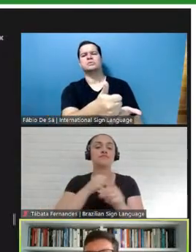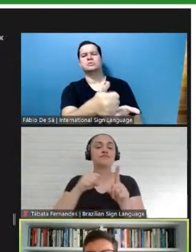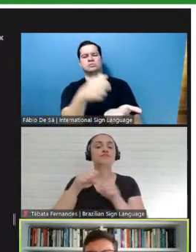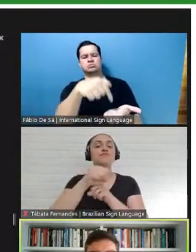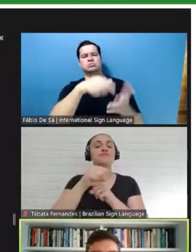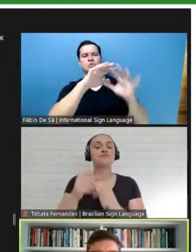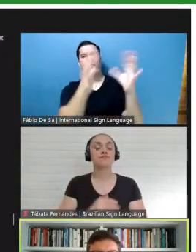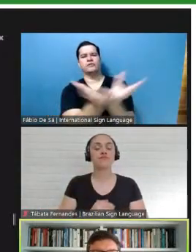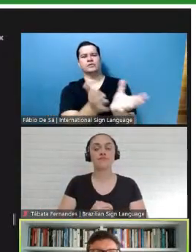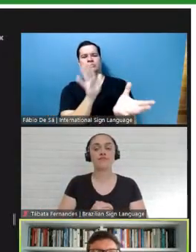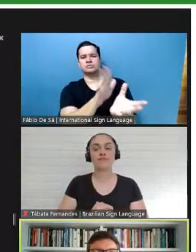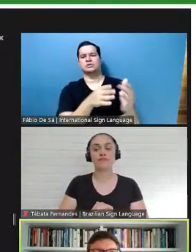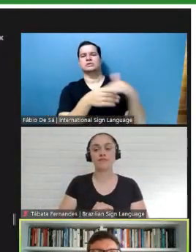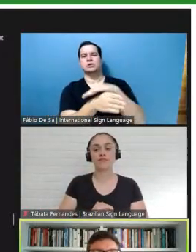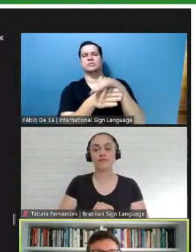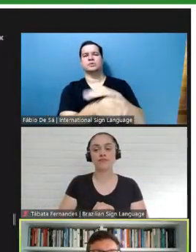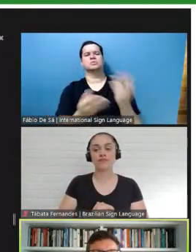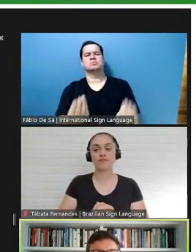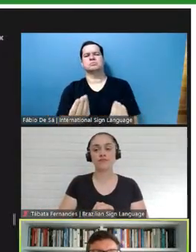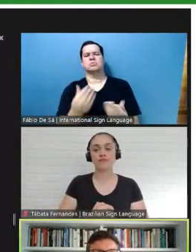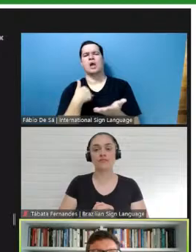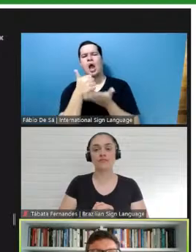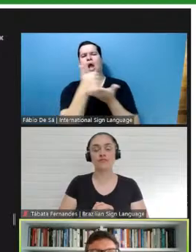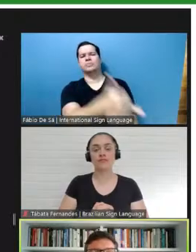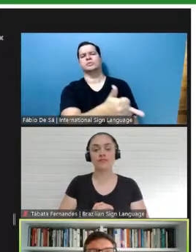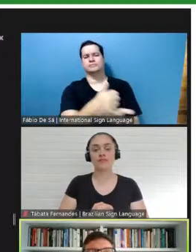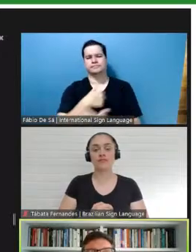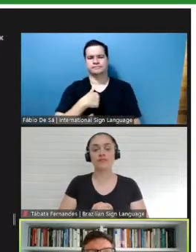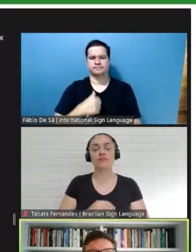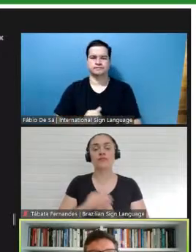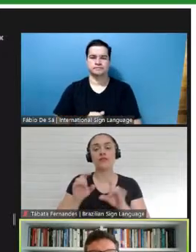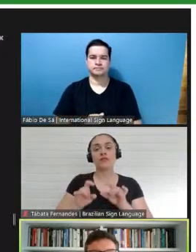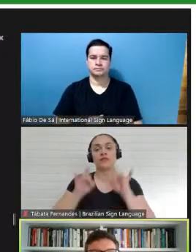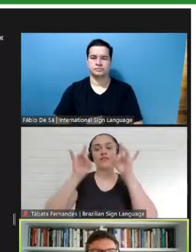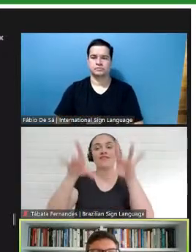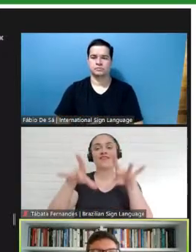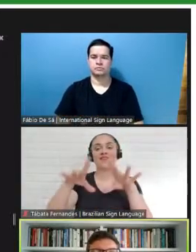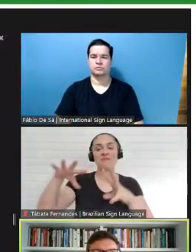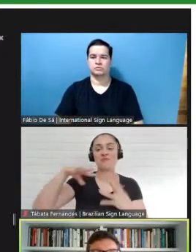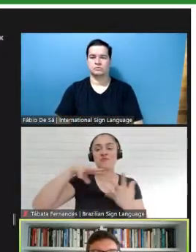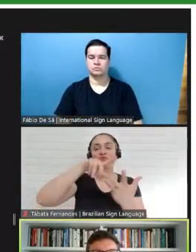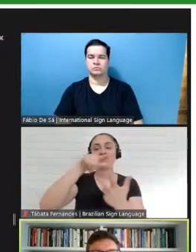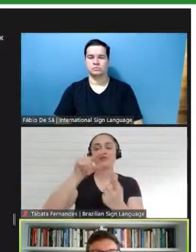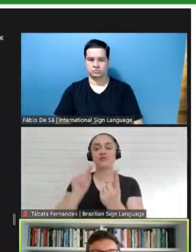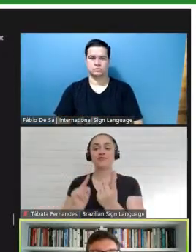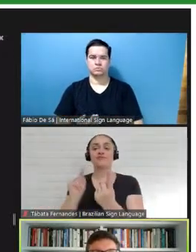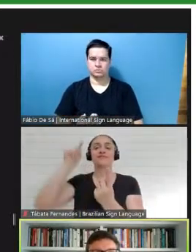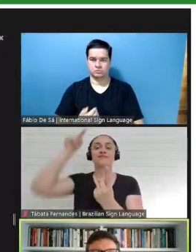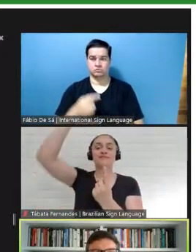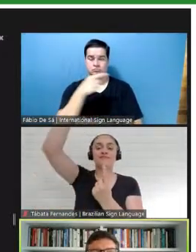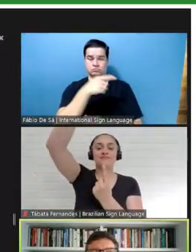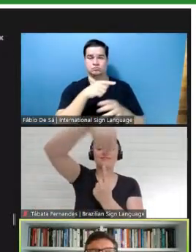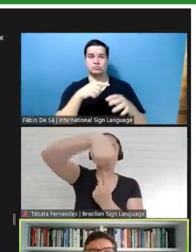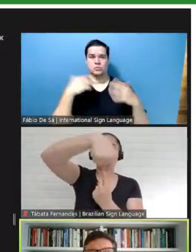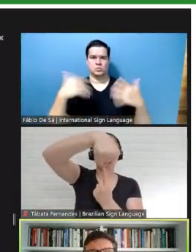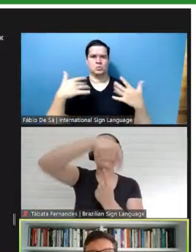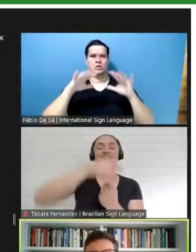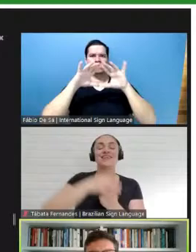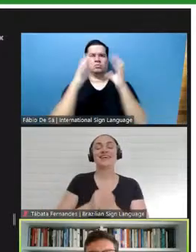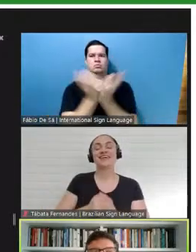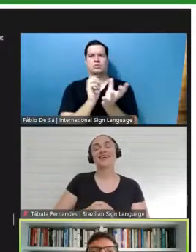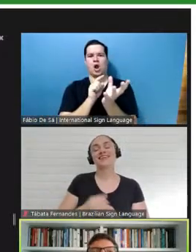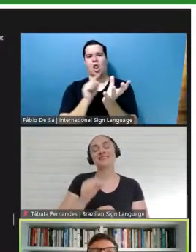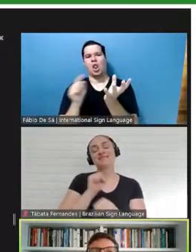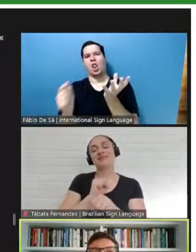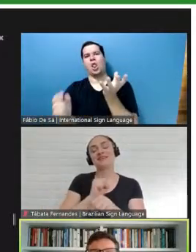from the other side of the world, from Australia, hello, Dianne. I hope you are also safe and well. We are